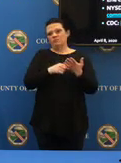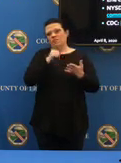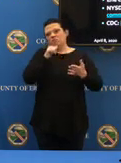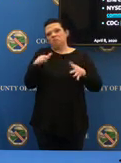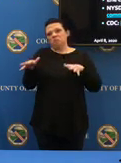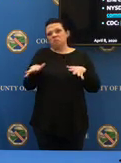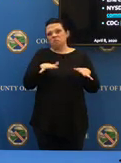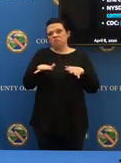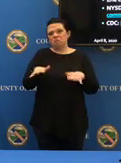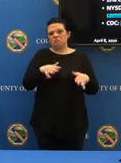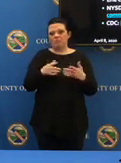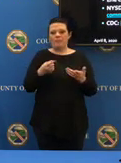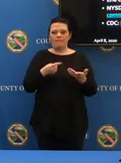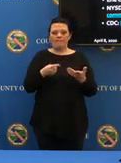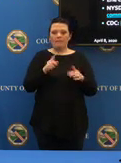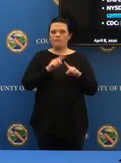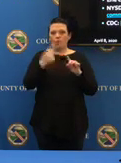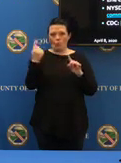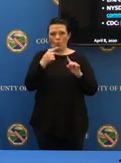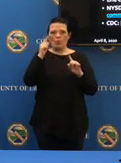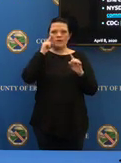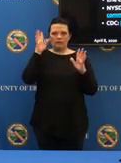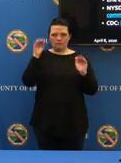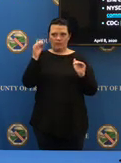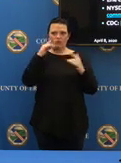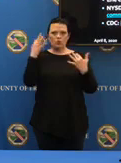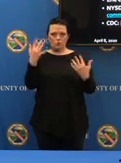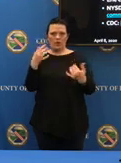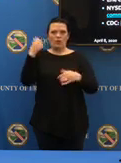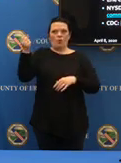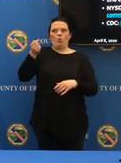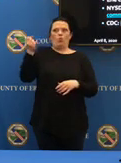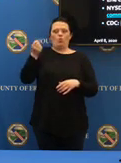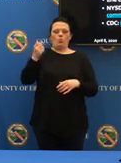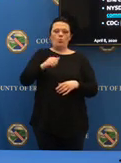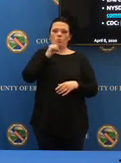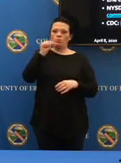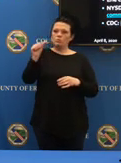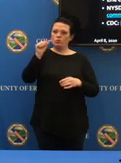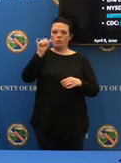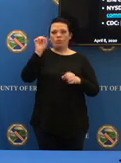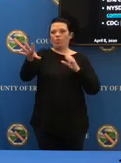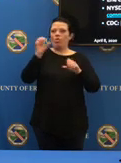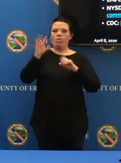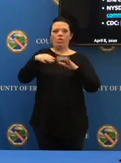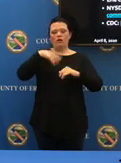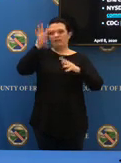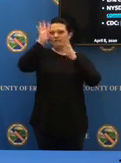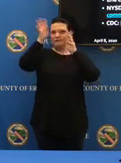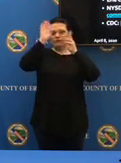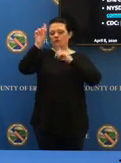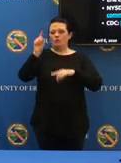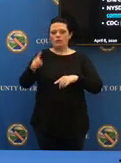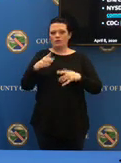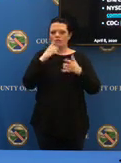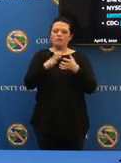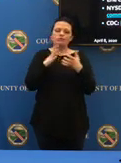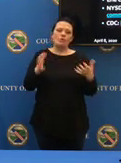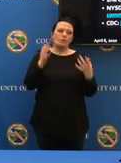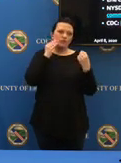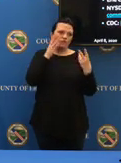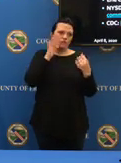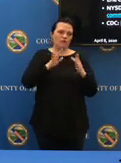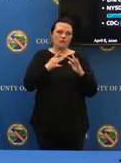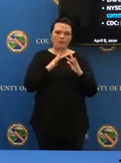call volume, so you should expect waits. Do not give hypothetical questions, as we talked about. There's lots of information